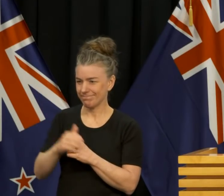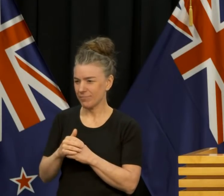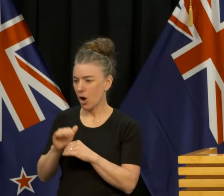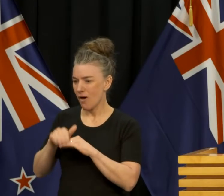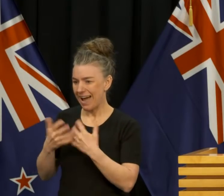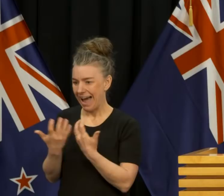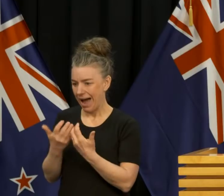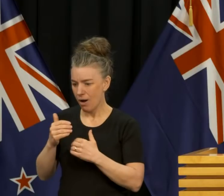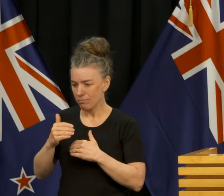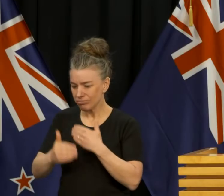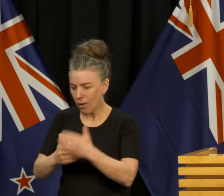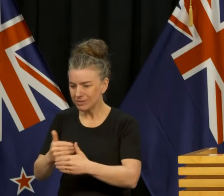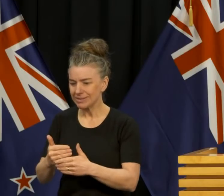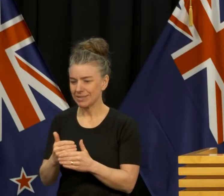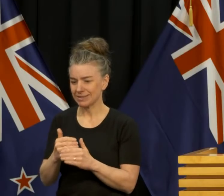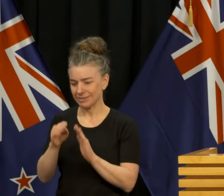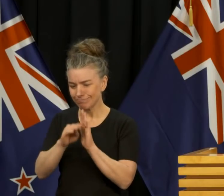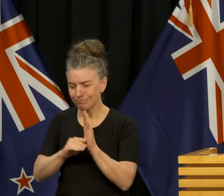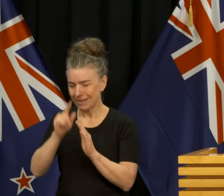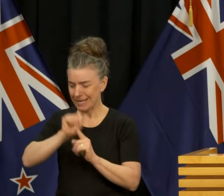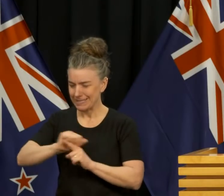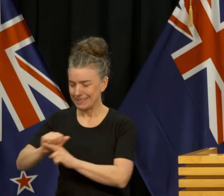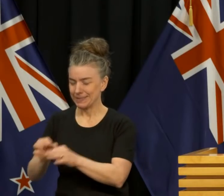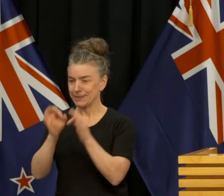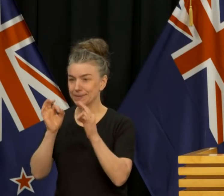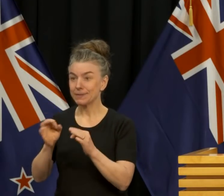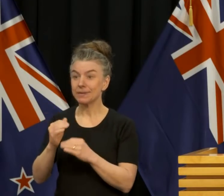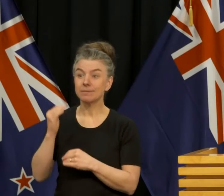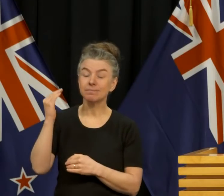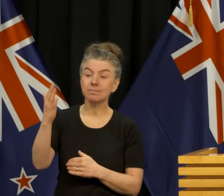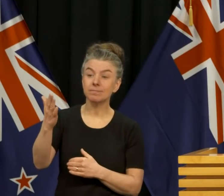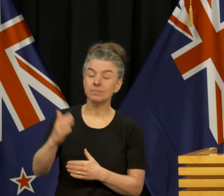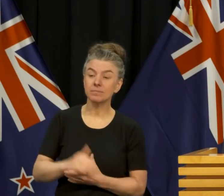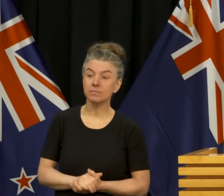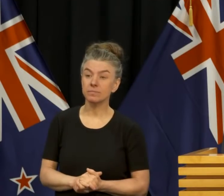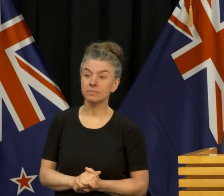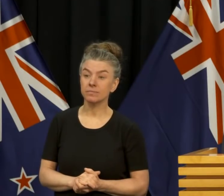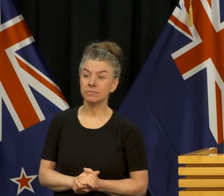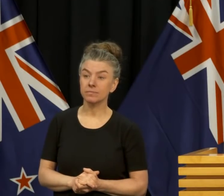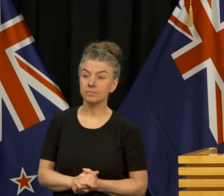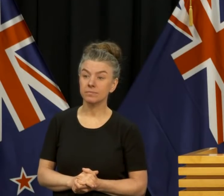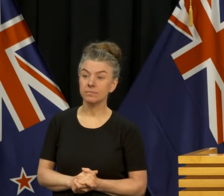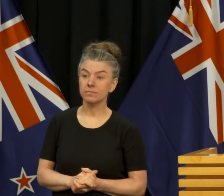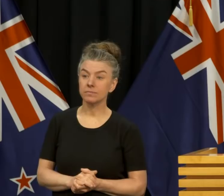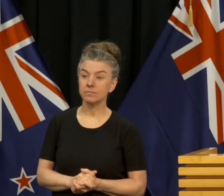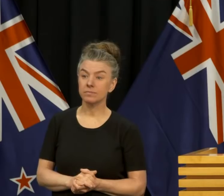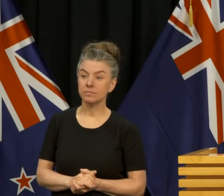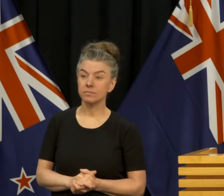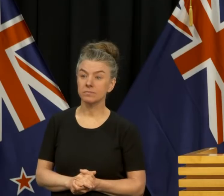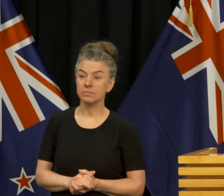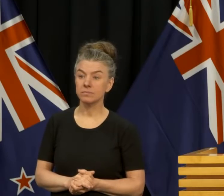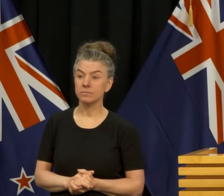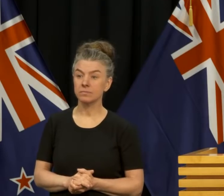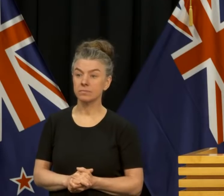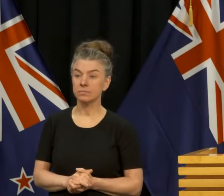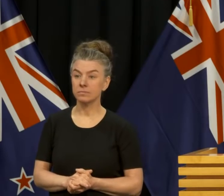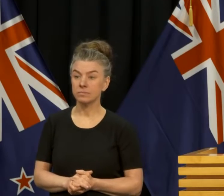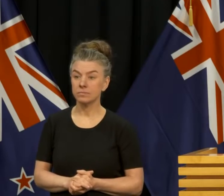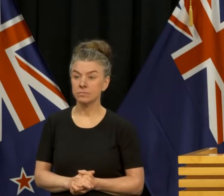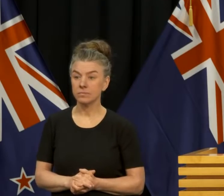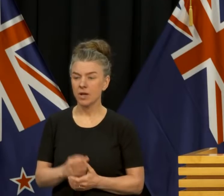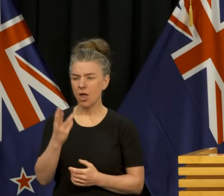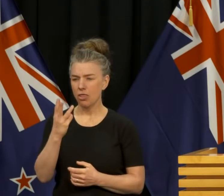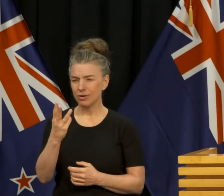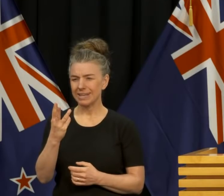to refine the processes in these facilities. Up the back, sorry. So at least 3 English language schools have